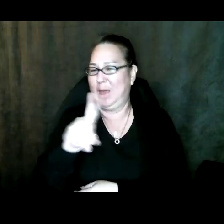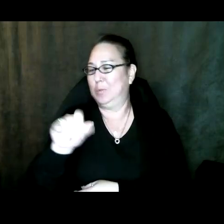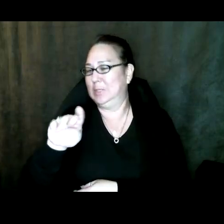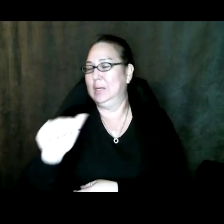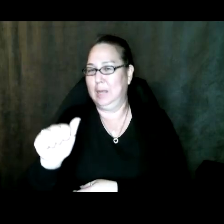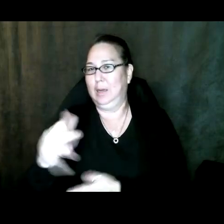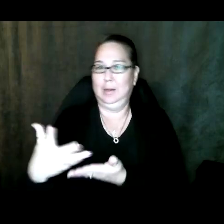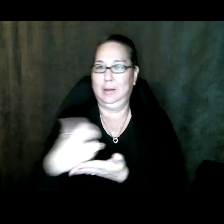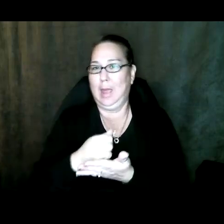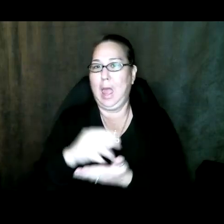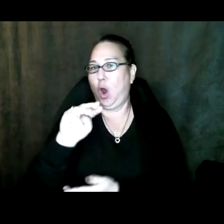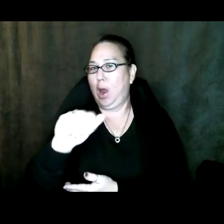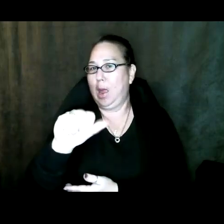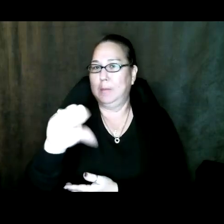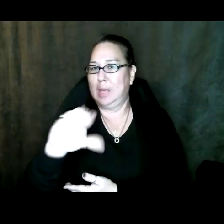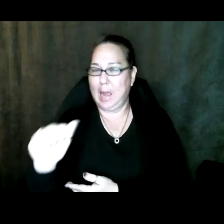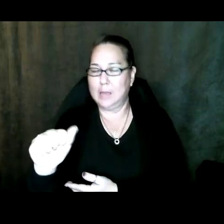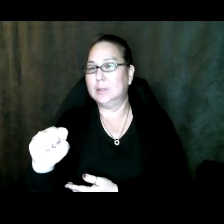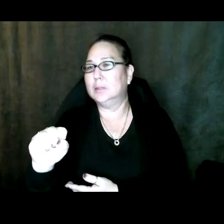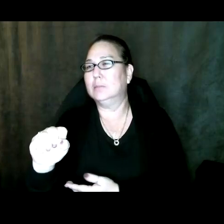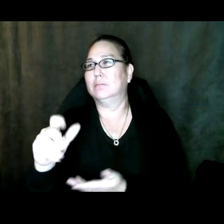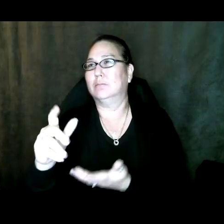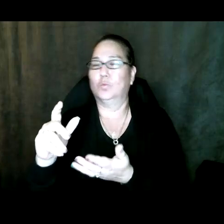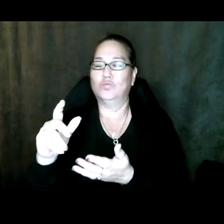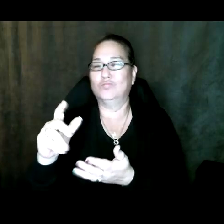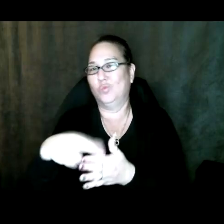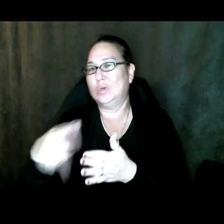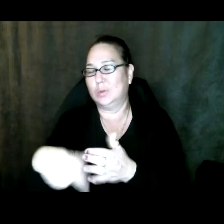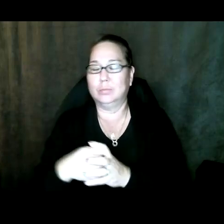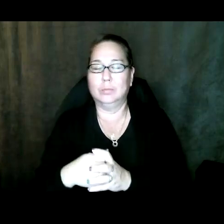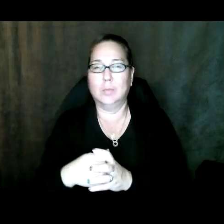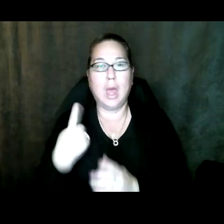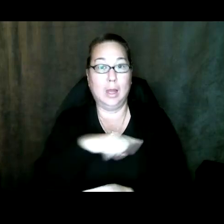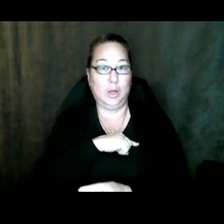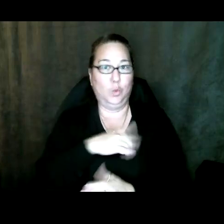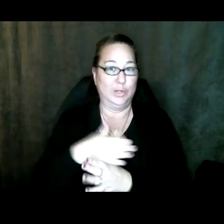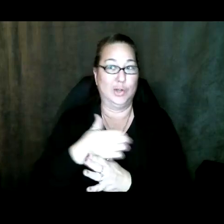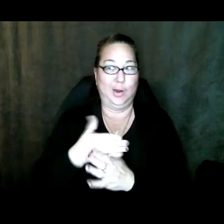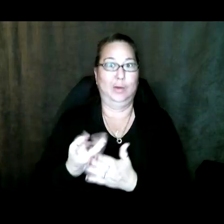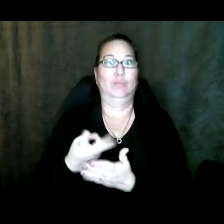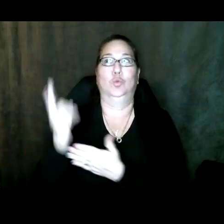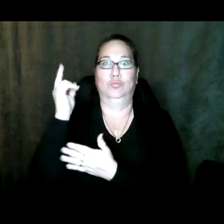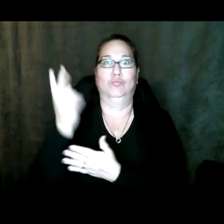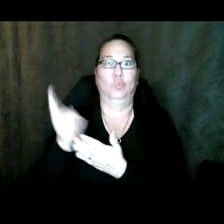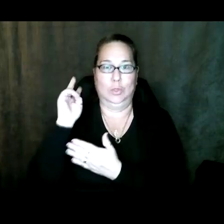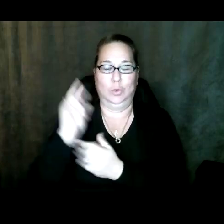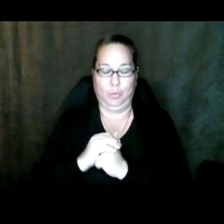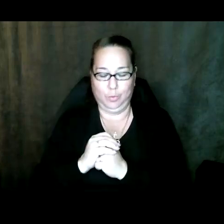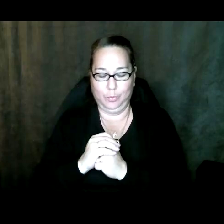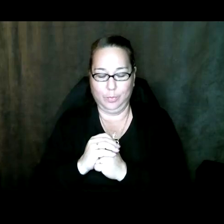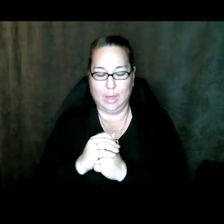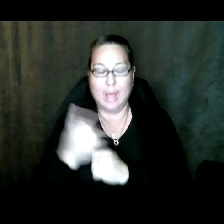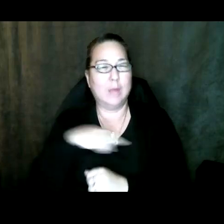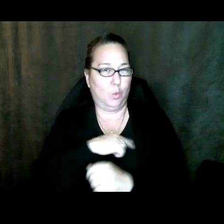or MCAS results. At that meeting, we shared that Boston, like other school districts across the state and the